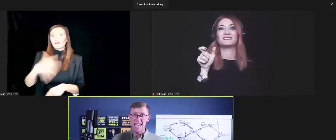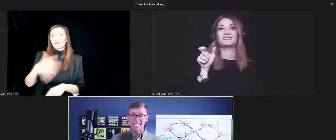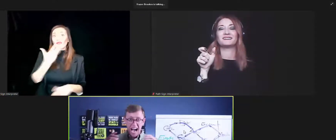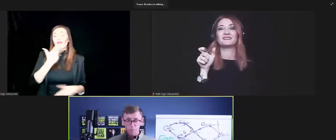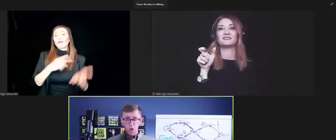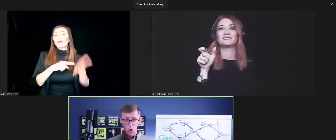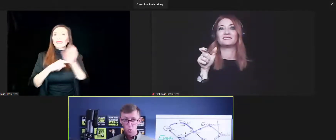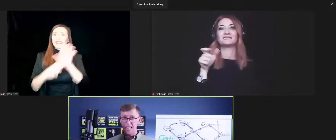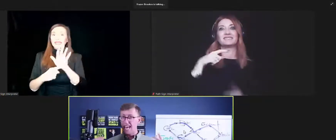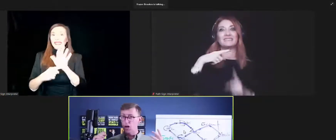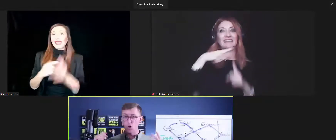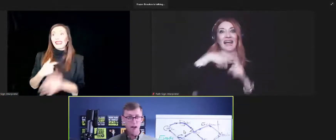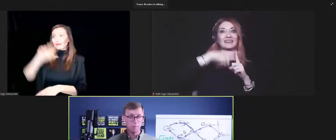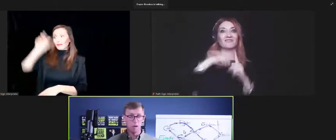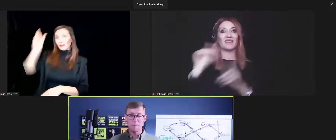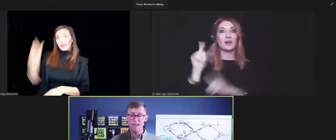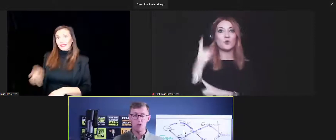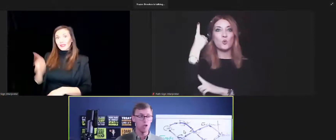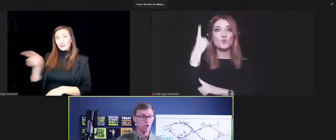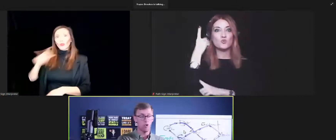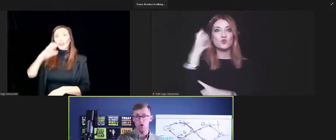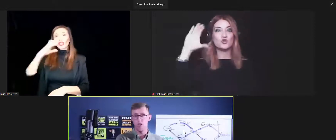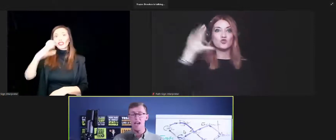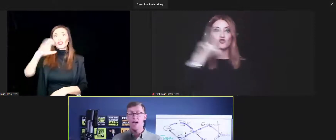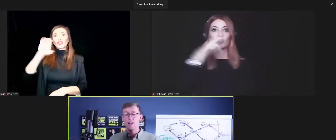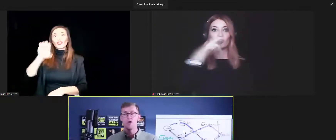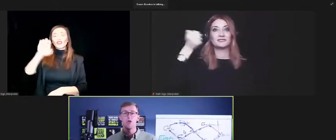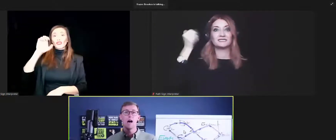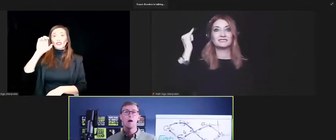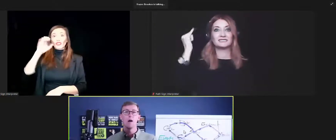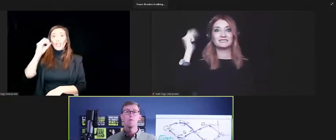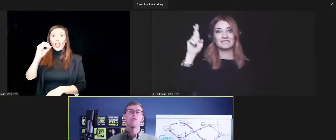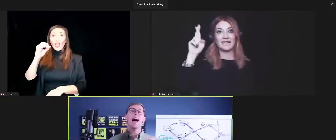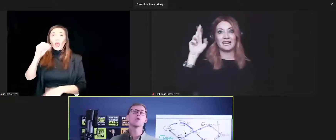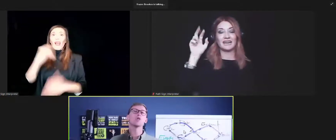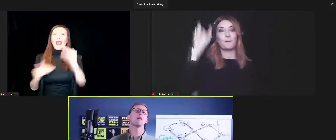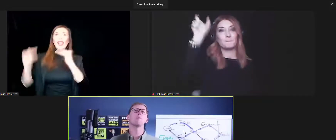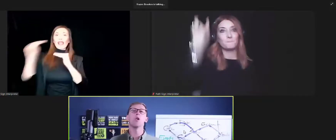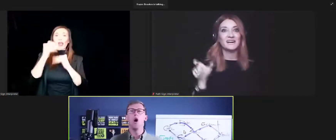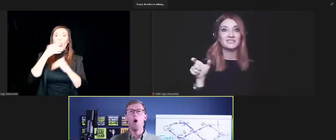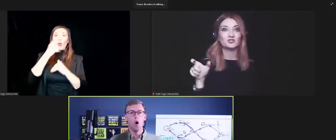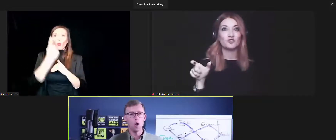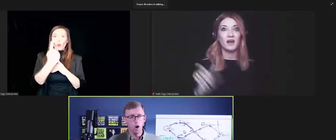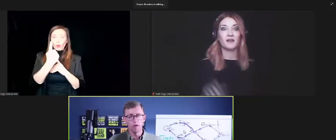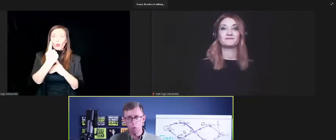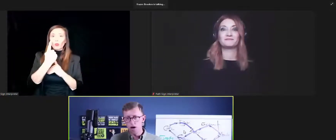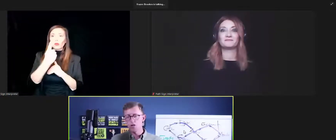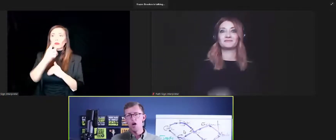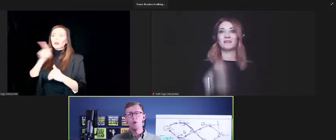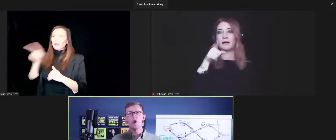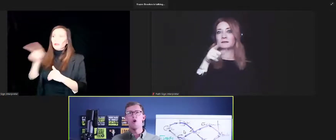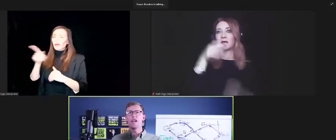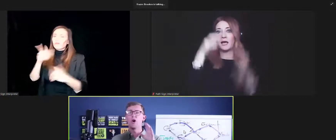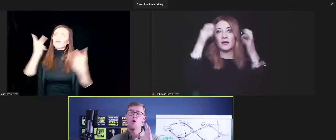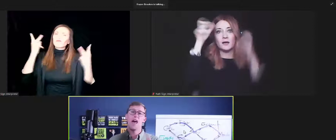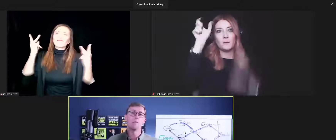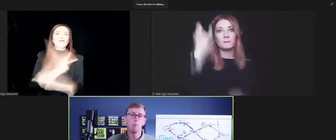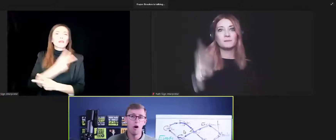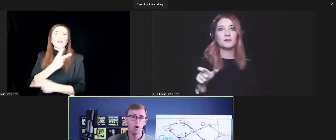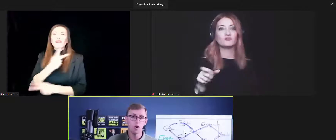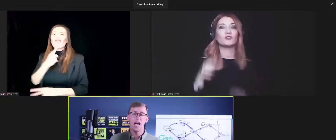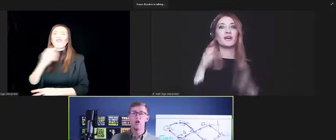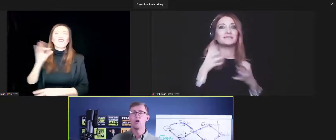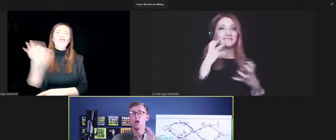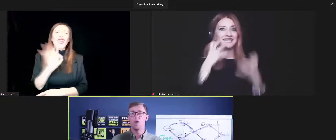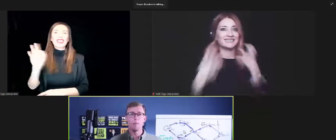is absolutely incredible. It means she's crushed it and she's helped thousands of people all over the world with your incredible